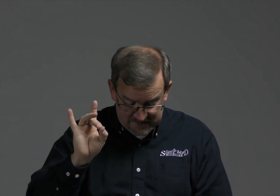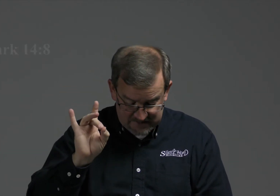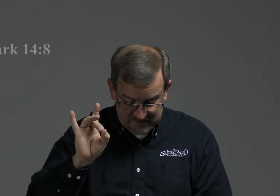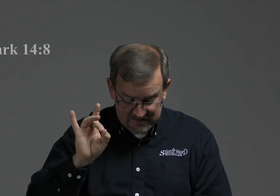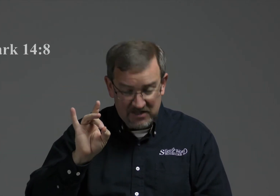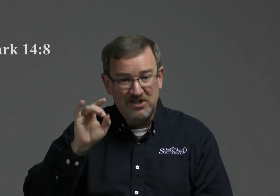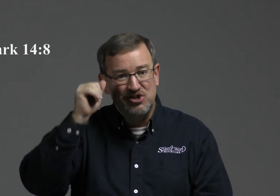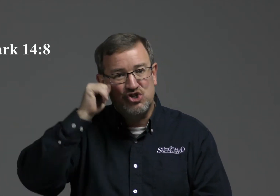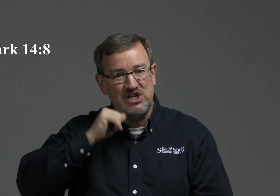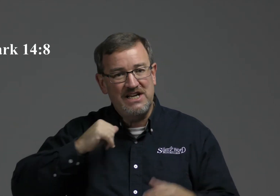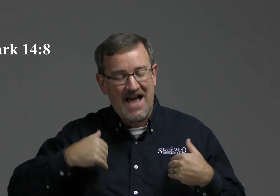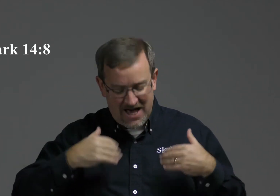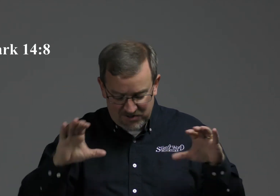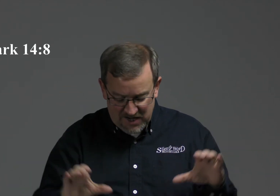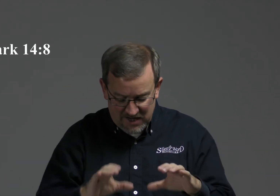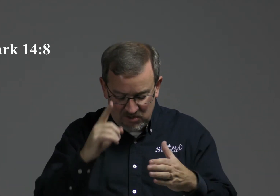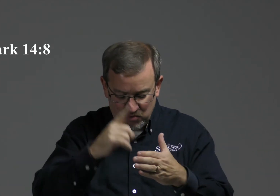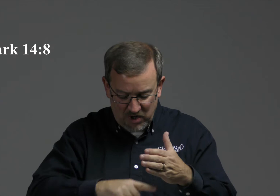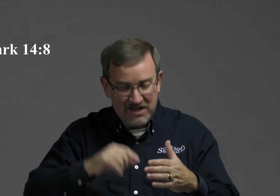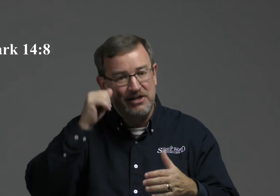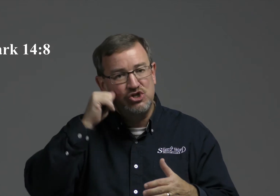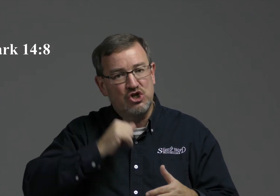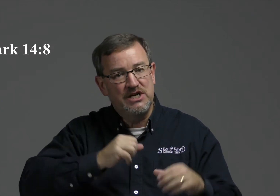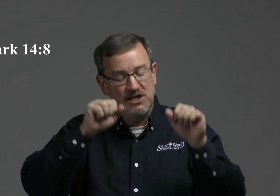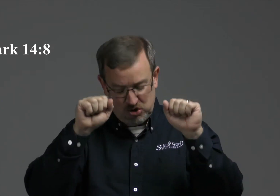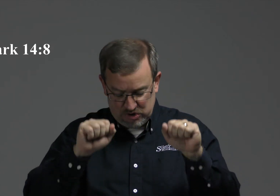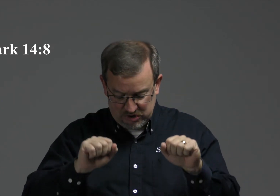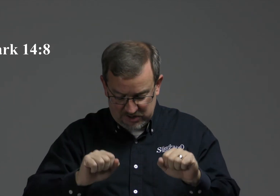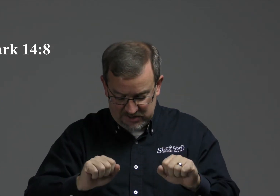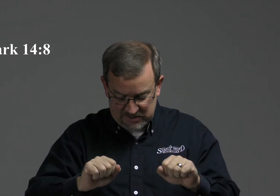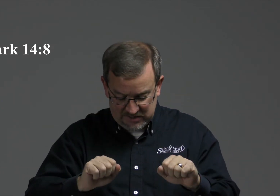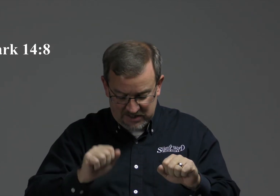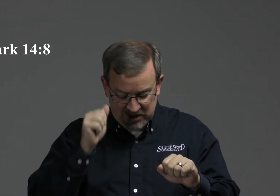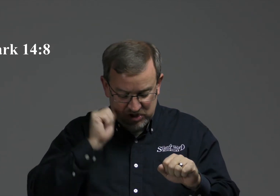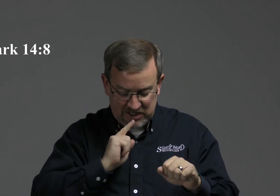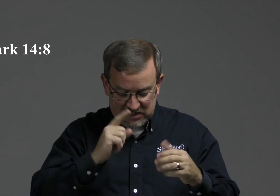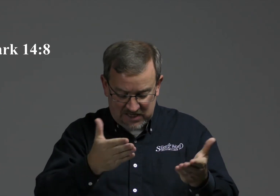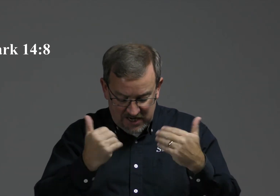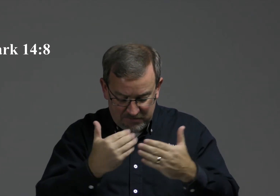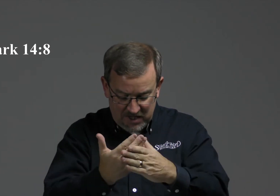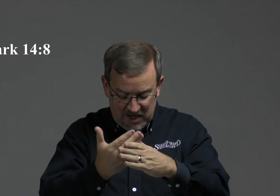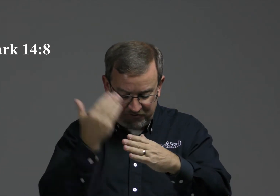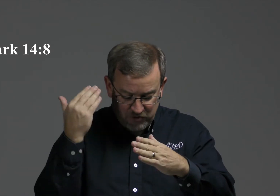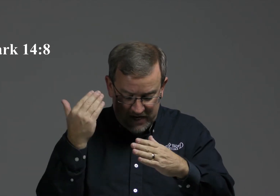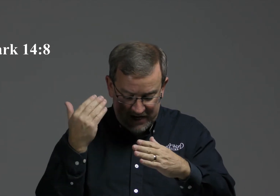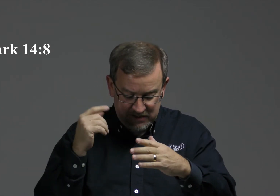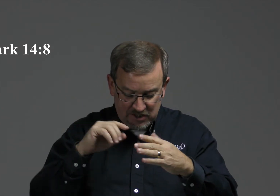8. She hath done what she could. She is come aforehand